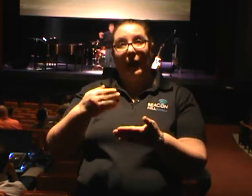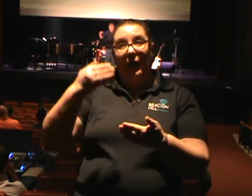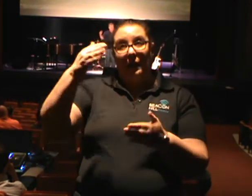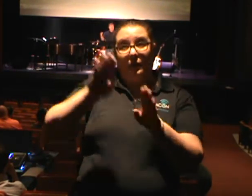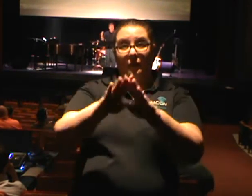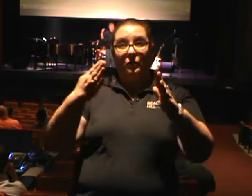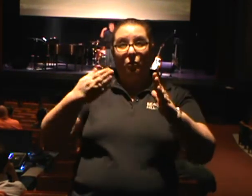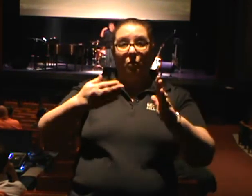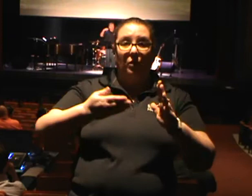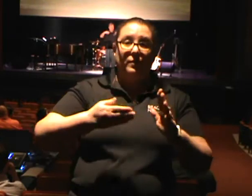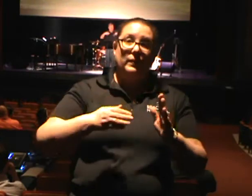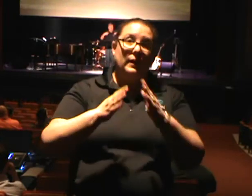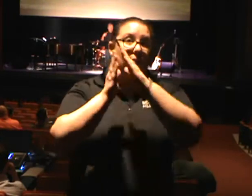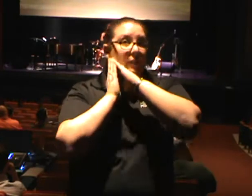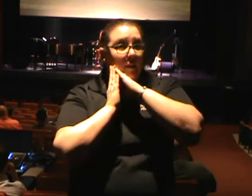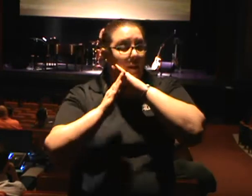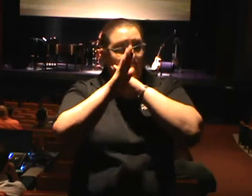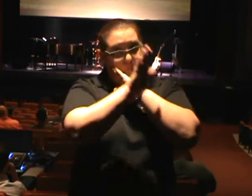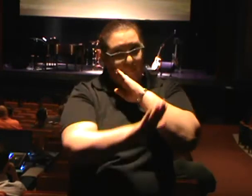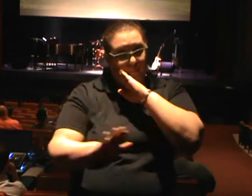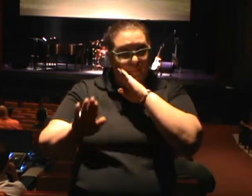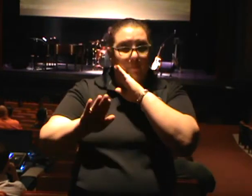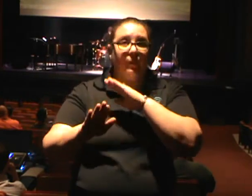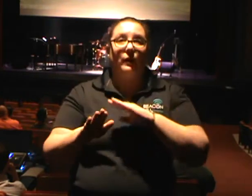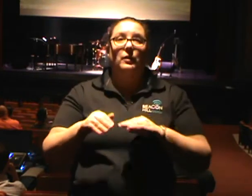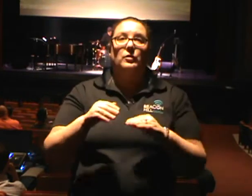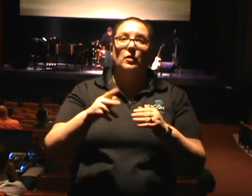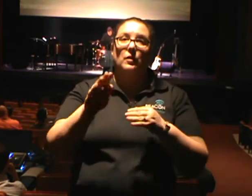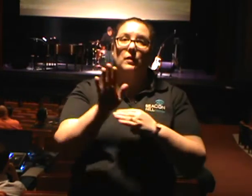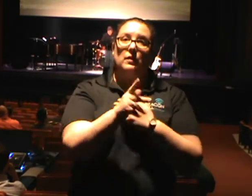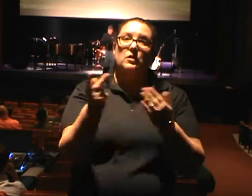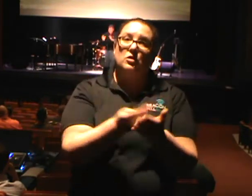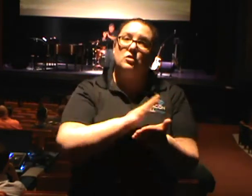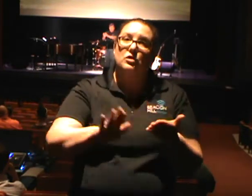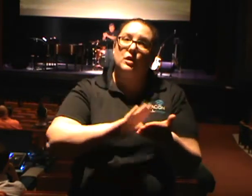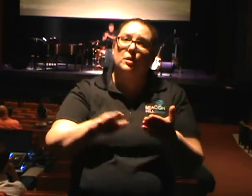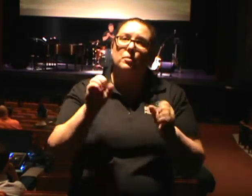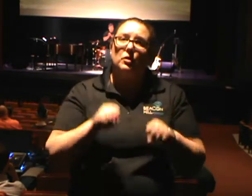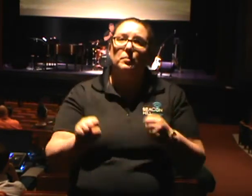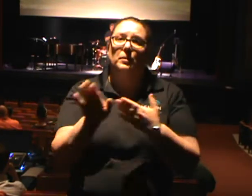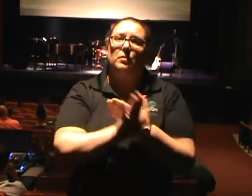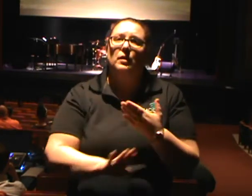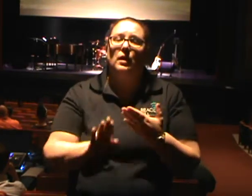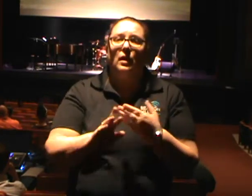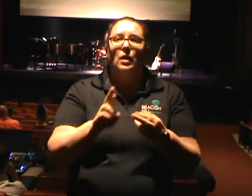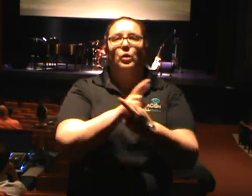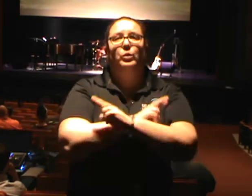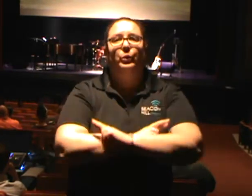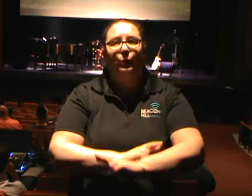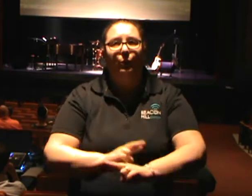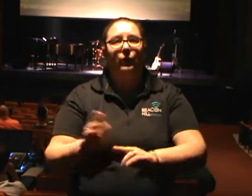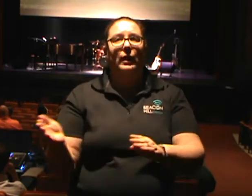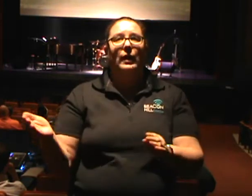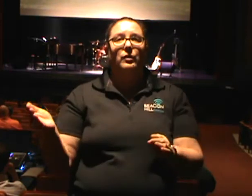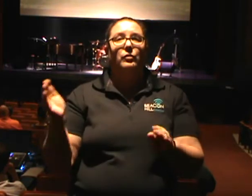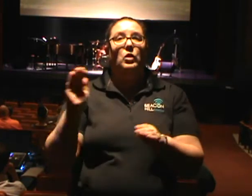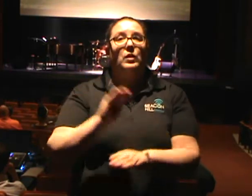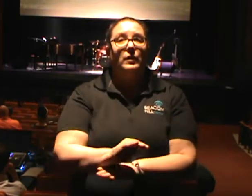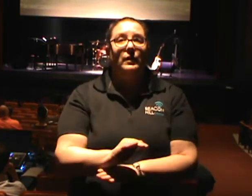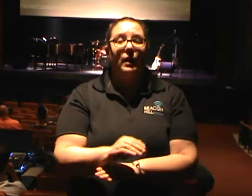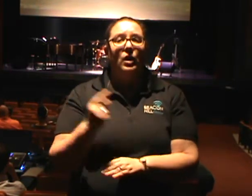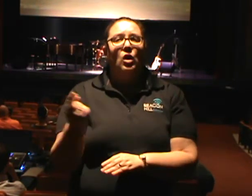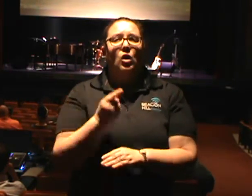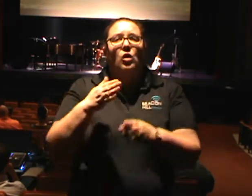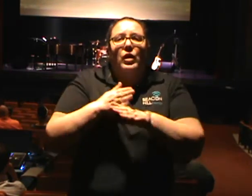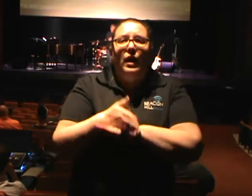have a place to let down their guard and relax for the night. It was only when the shepherd laid down at the gate